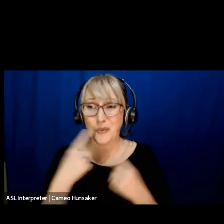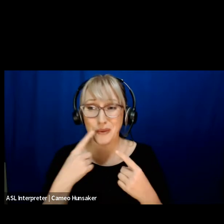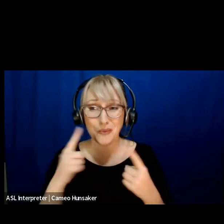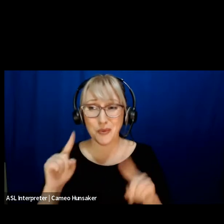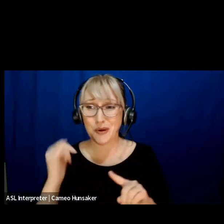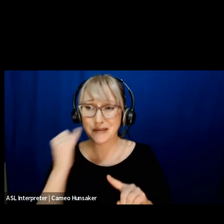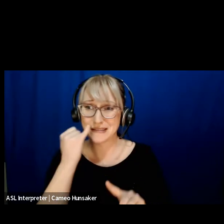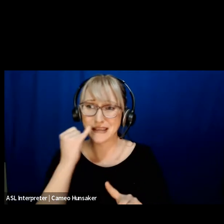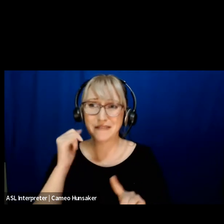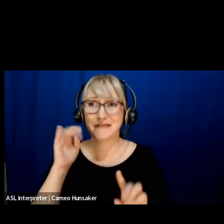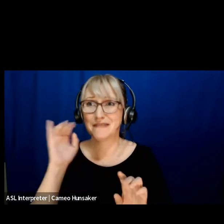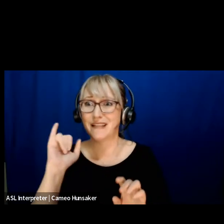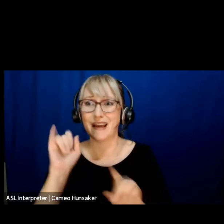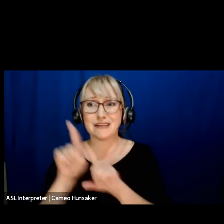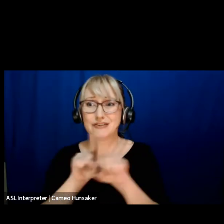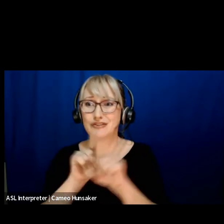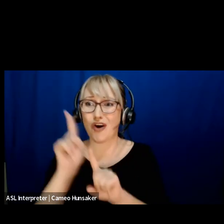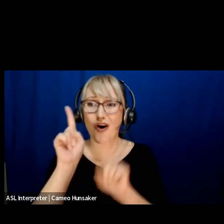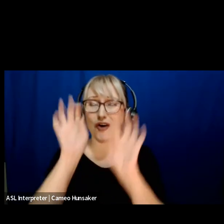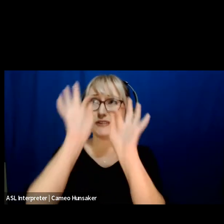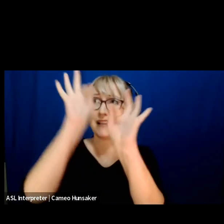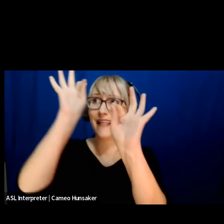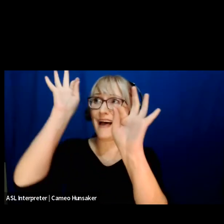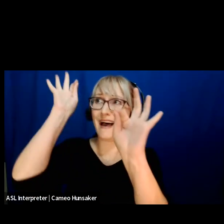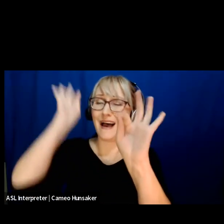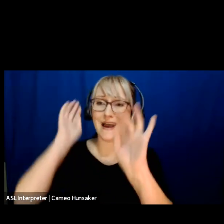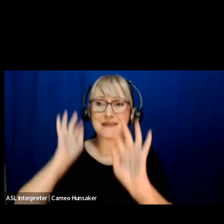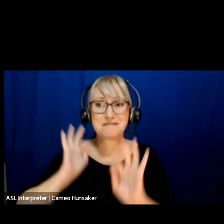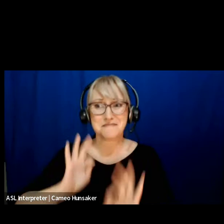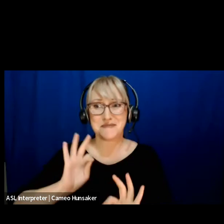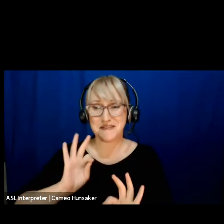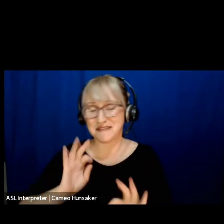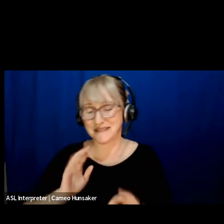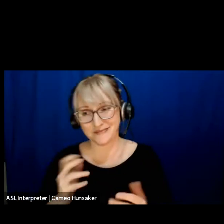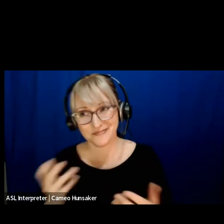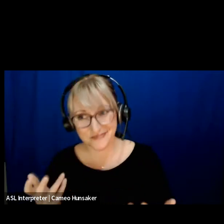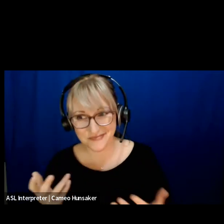place, and but it comes with its challenges.